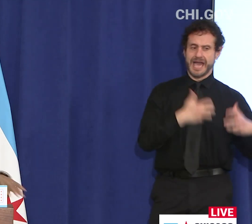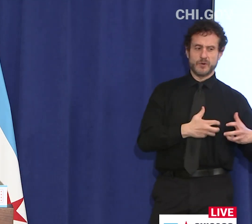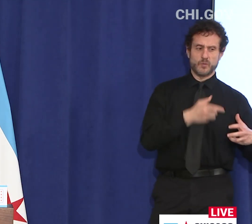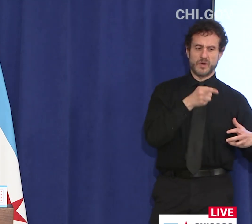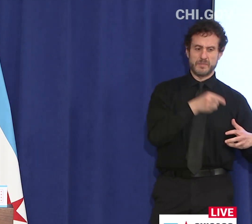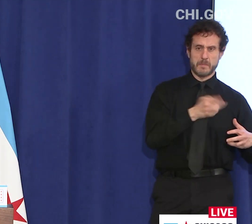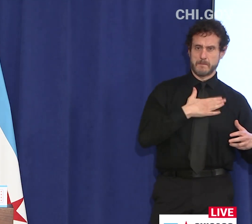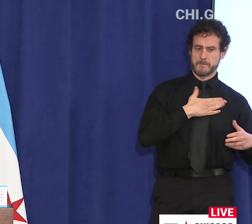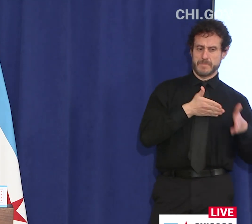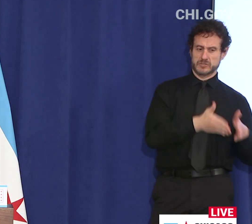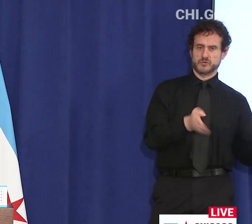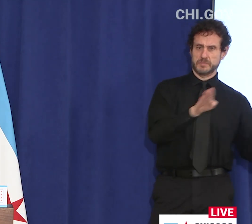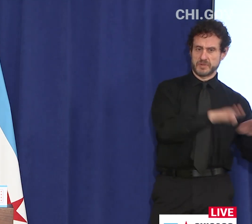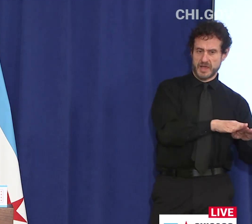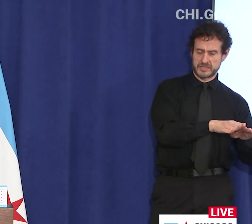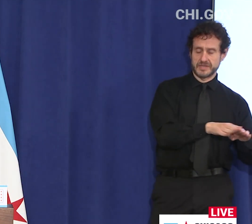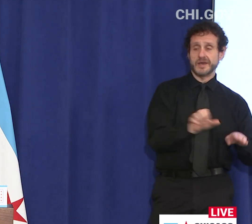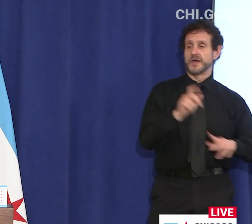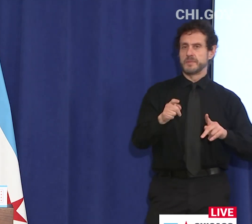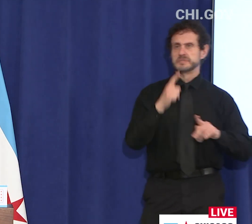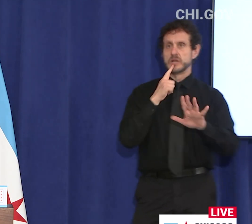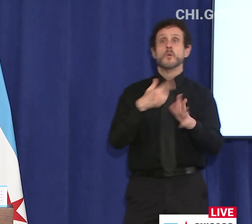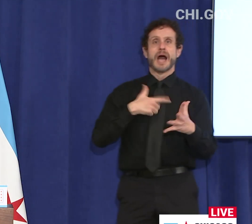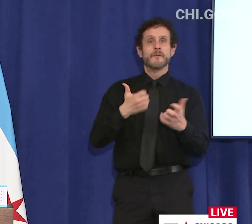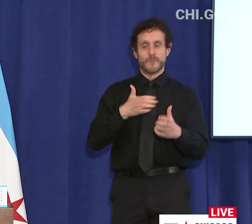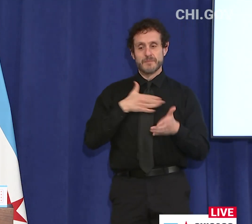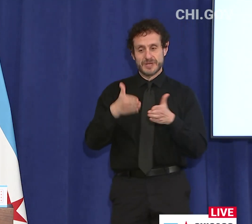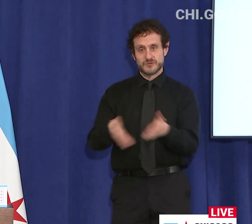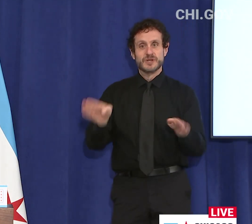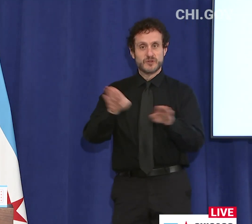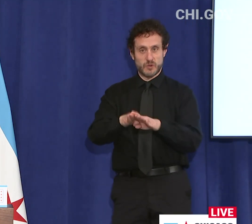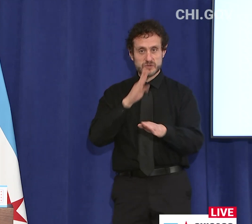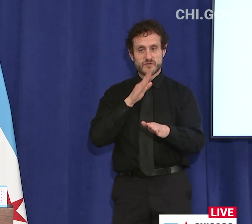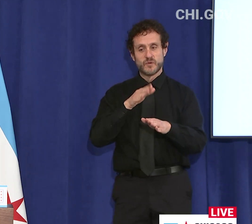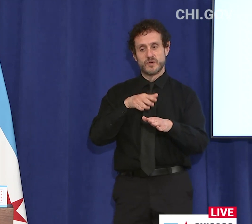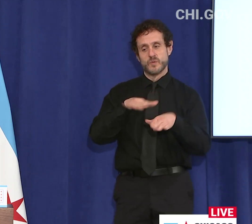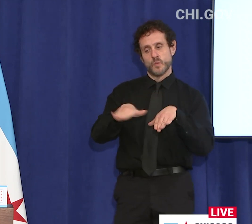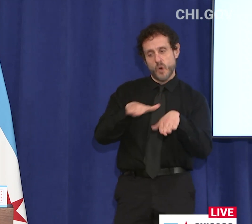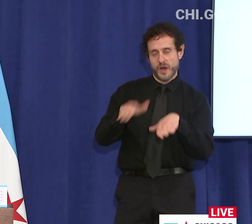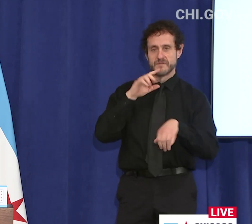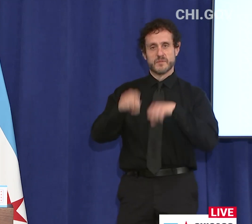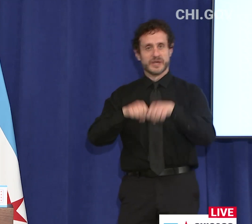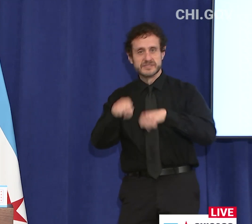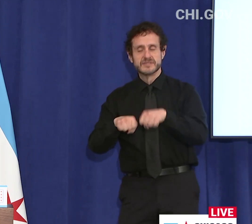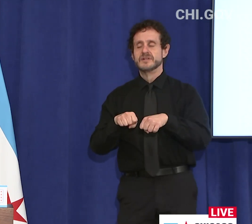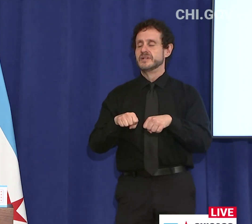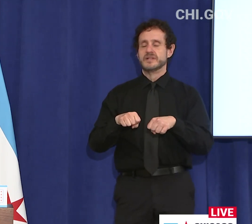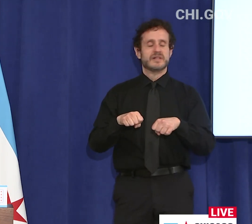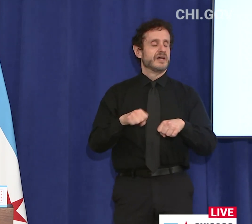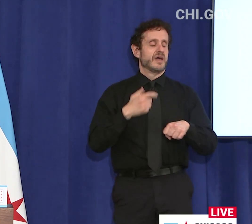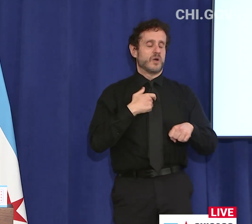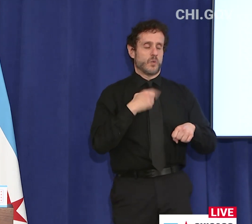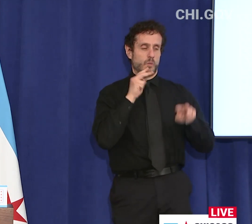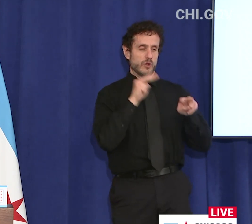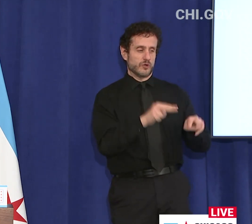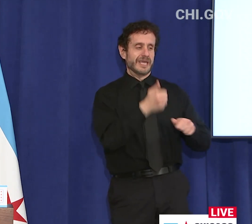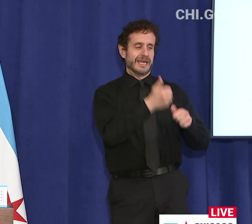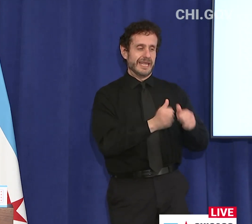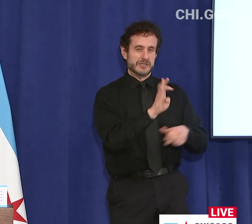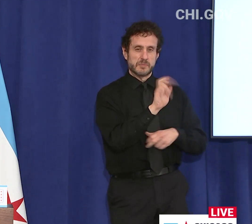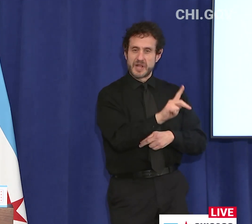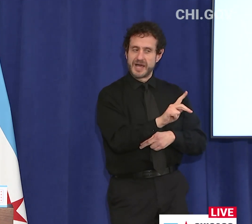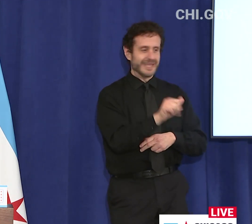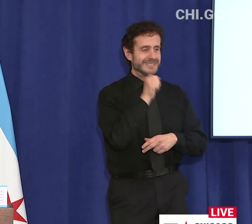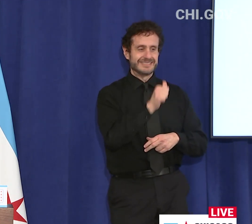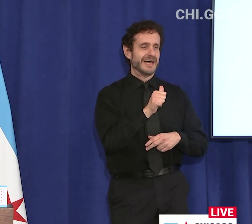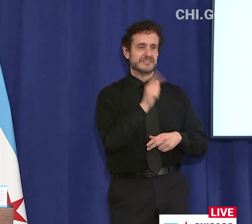street, and we've heard from others, how can we get in on this? So we're taking them block by block. We're not doing a one-size-fits-all